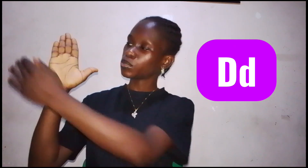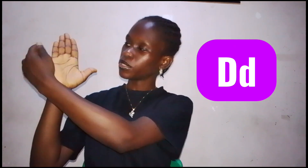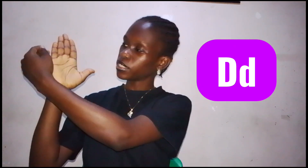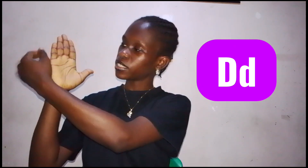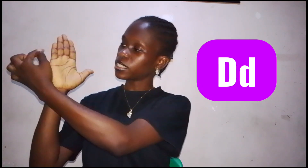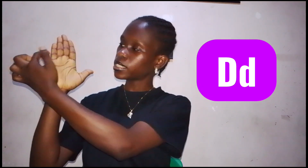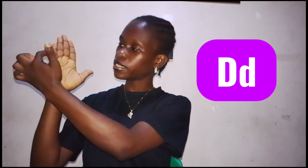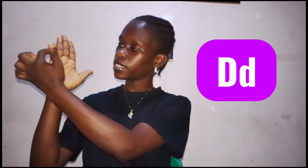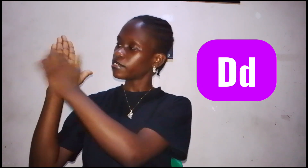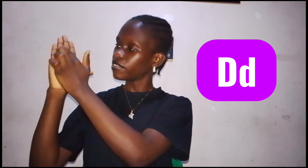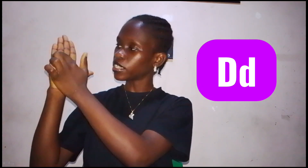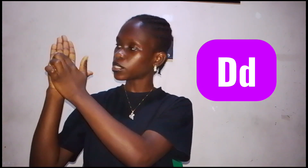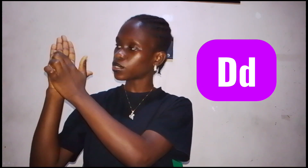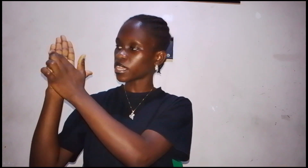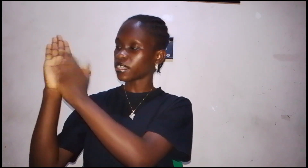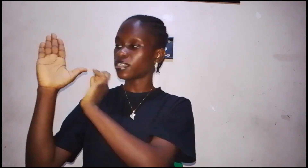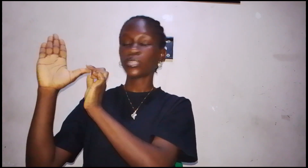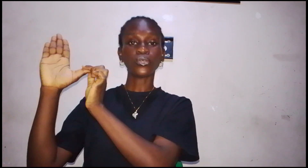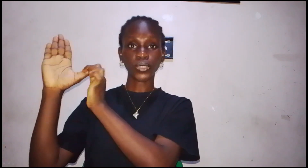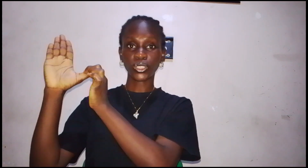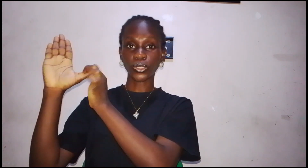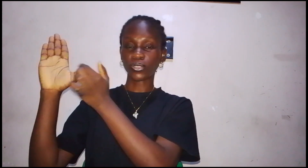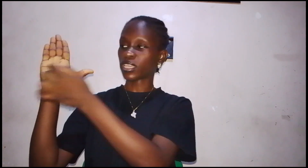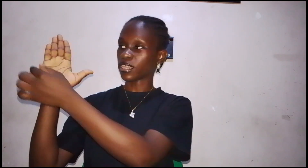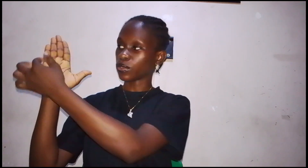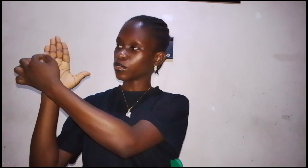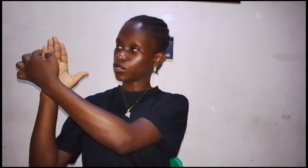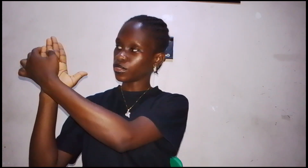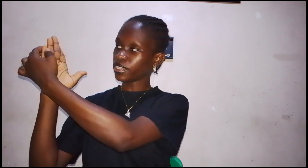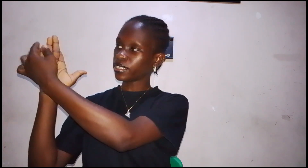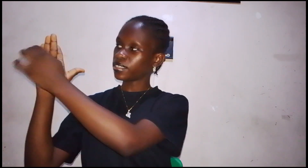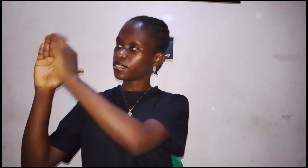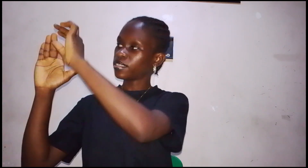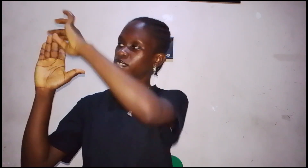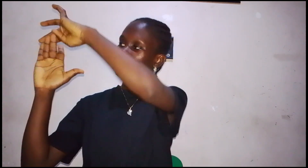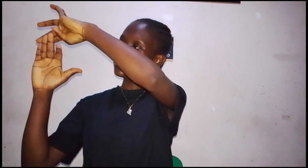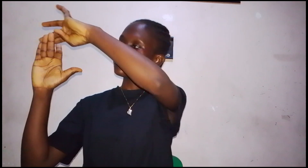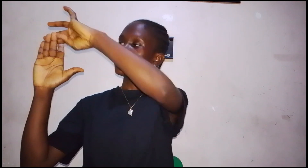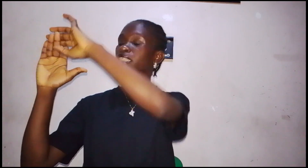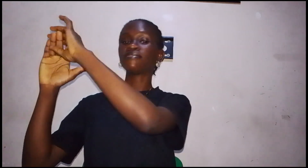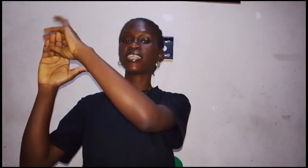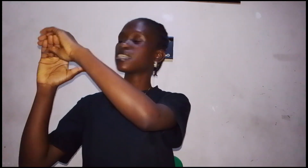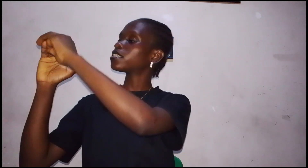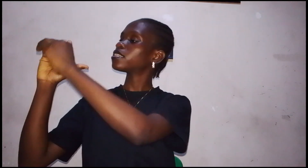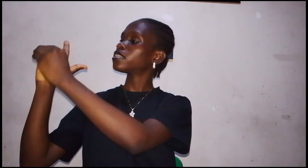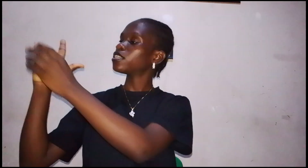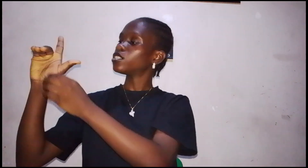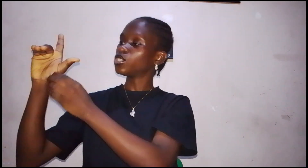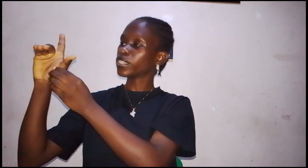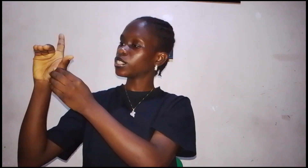just bring these 3 fingers together with the thumb together. 1, 2, 3. These 3 last fingers. Join